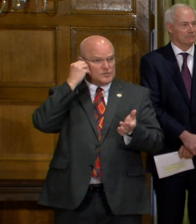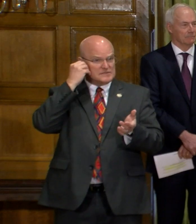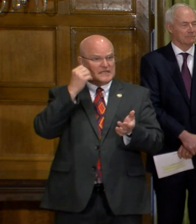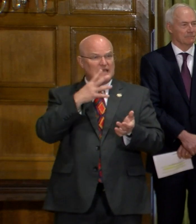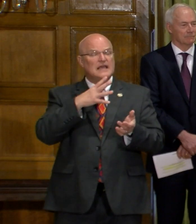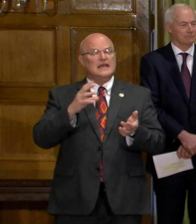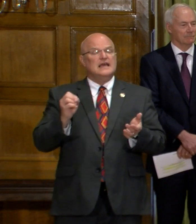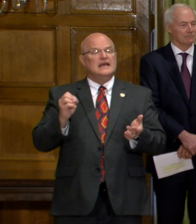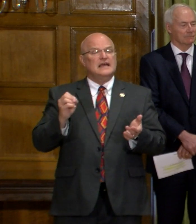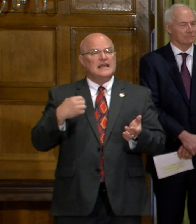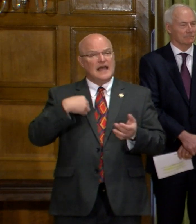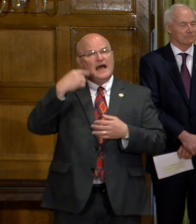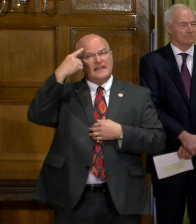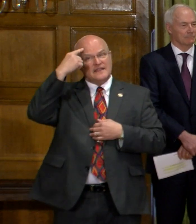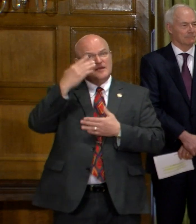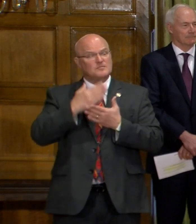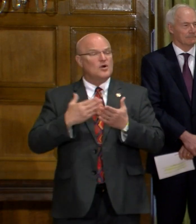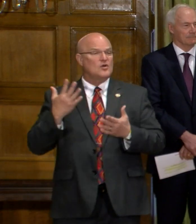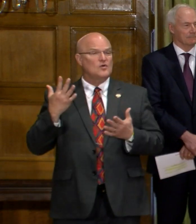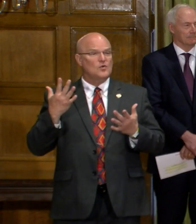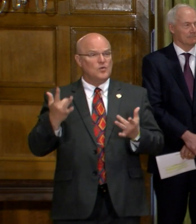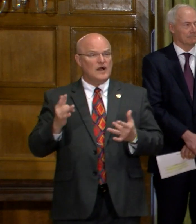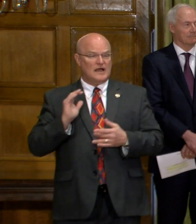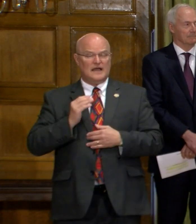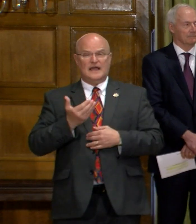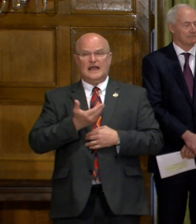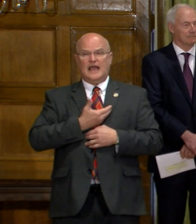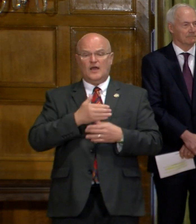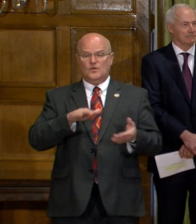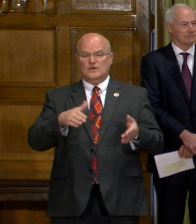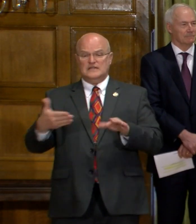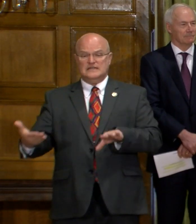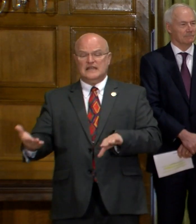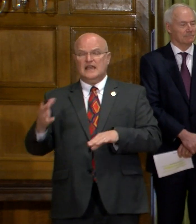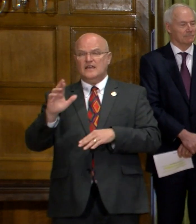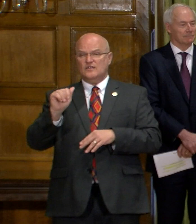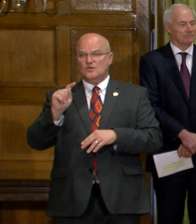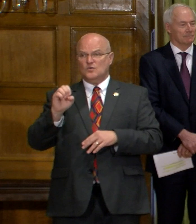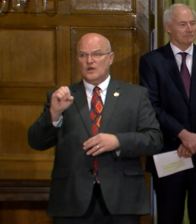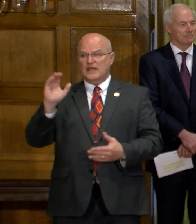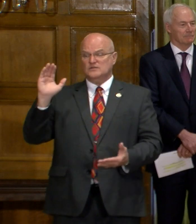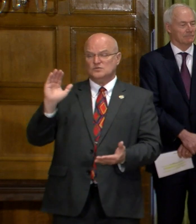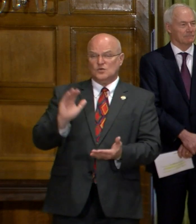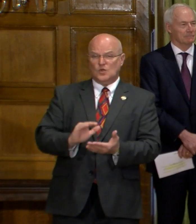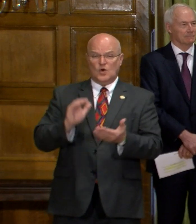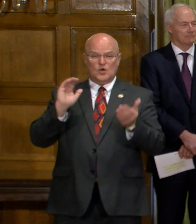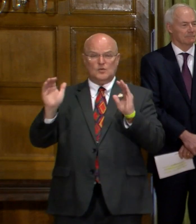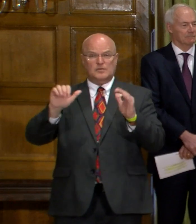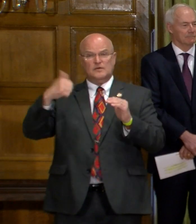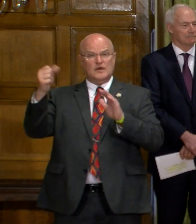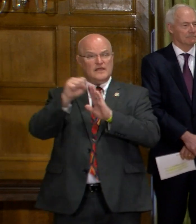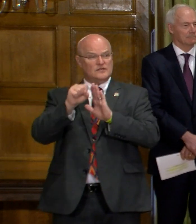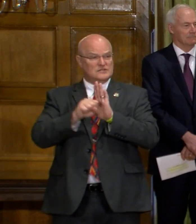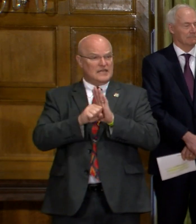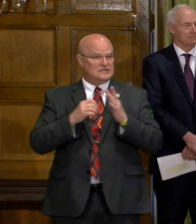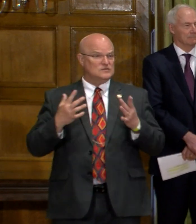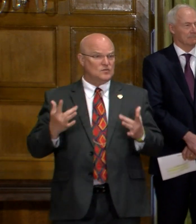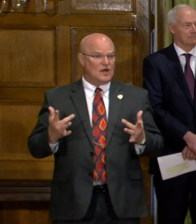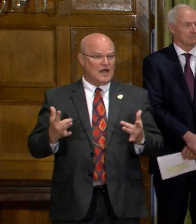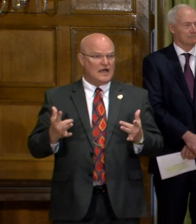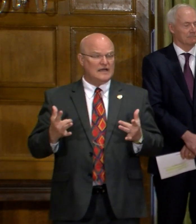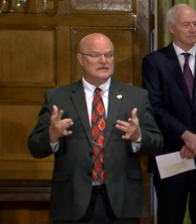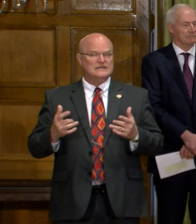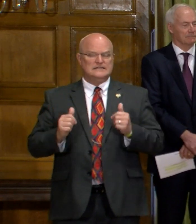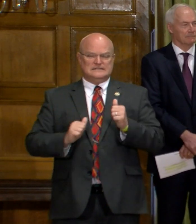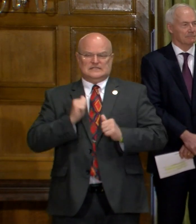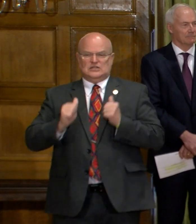And I think part of why our death rate is so low compared with other states is because of the